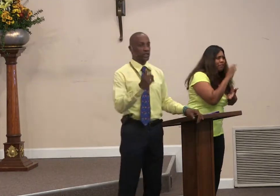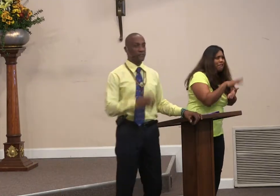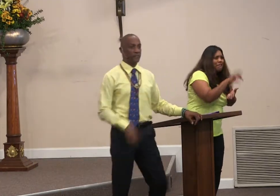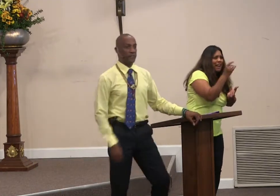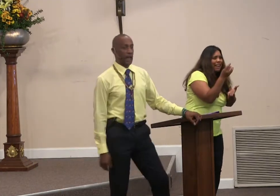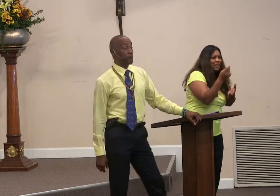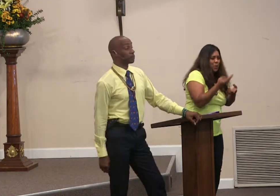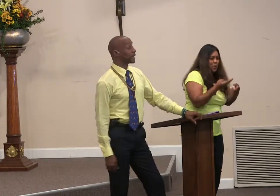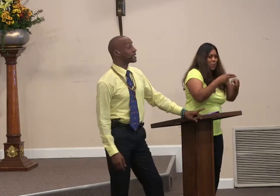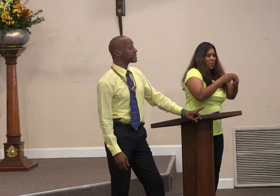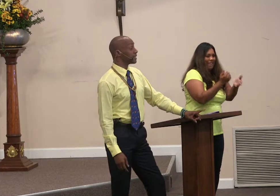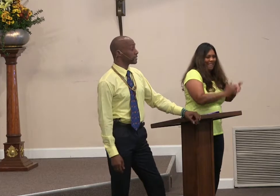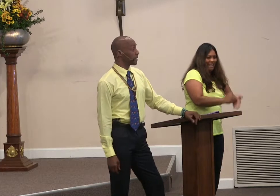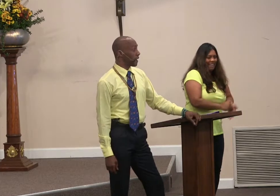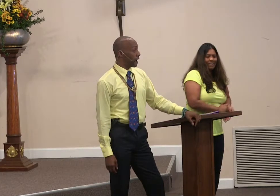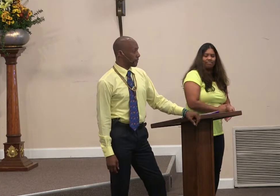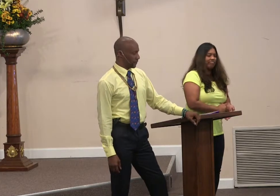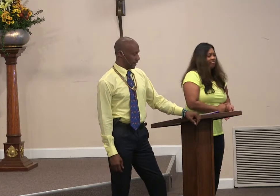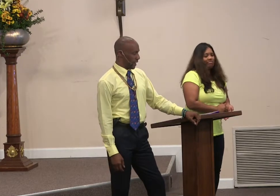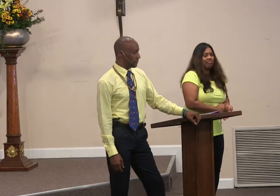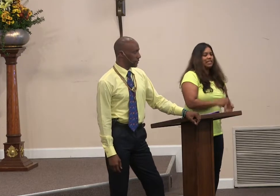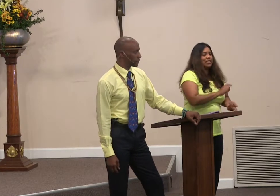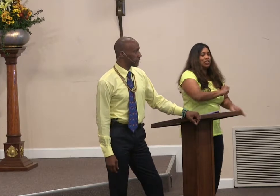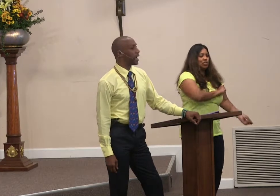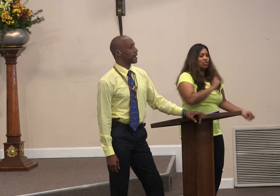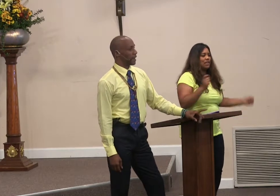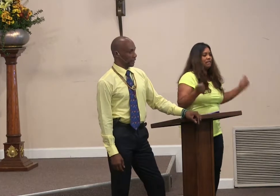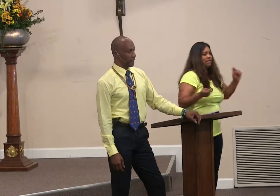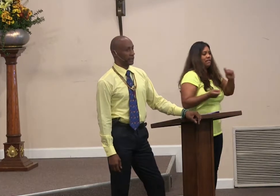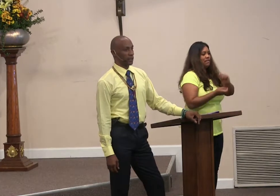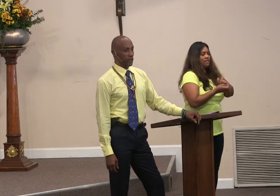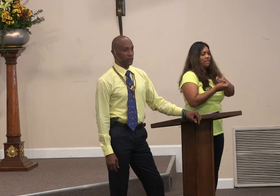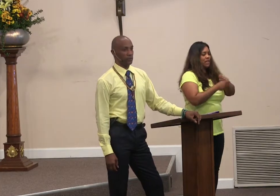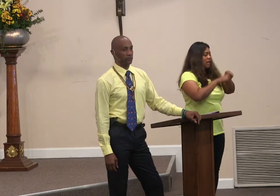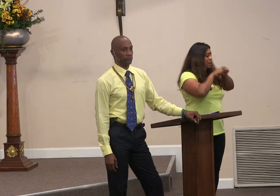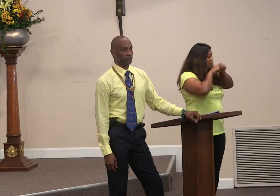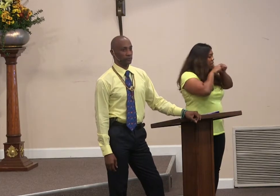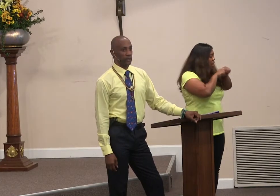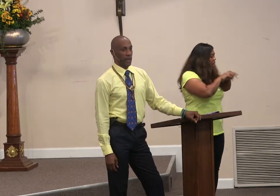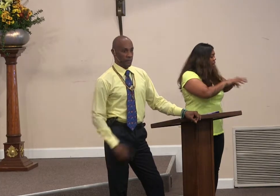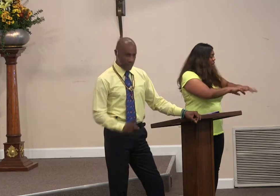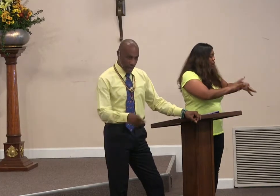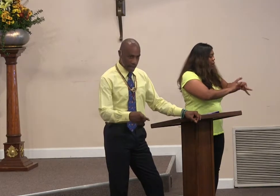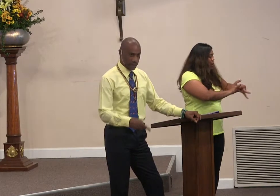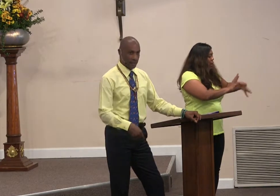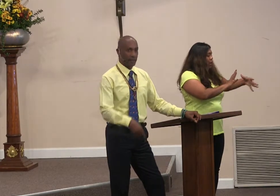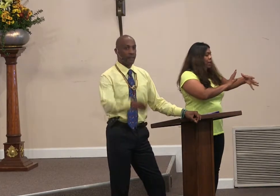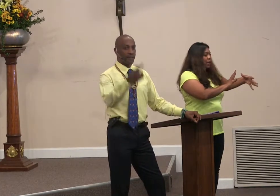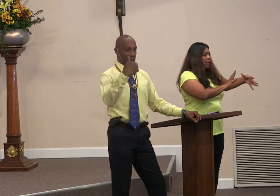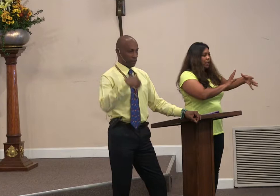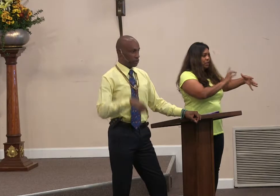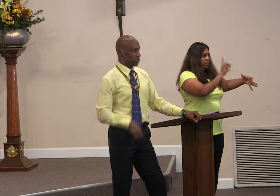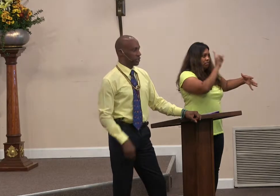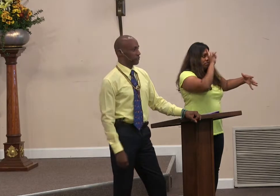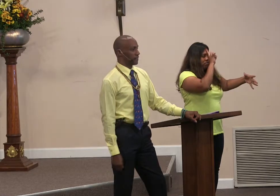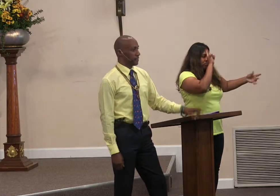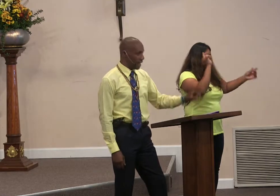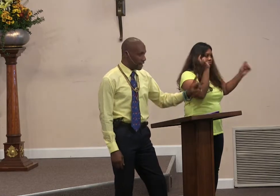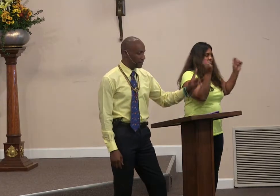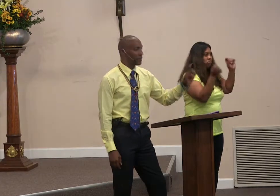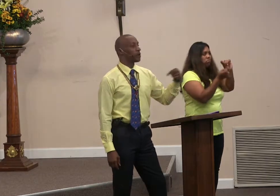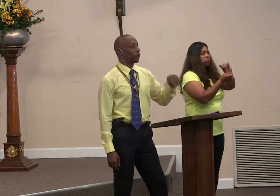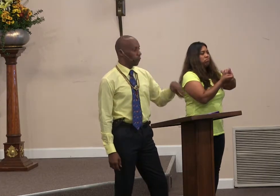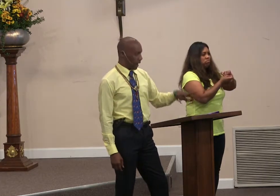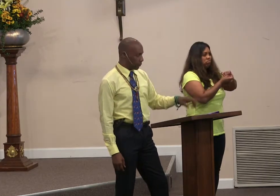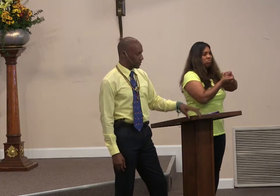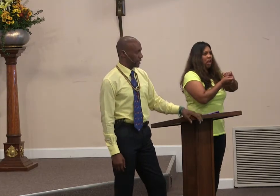So I shifted it. I blessed it, I forgave it, and I let it go. And then the energy shifted.